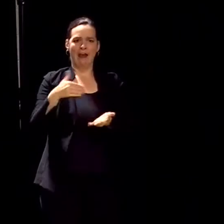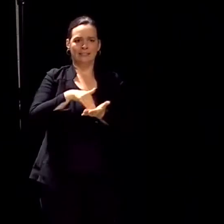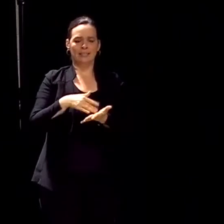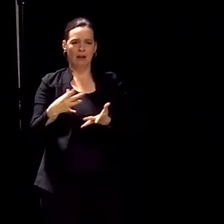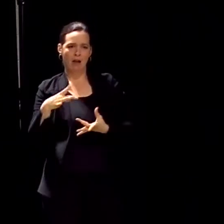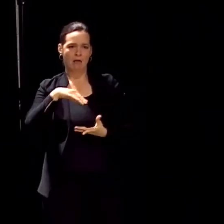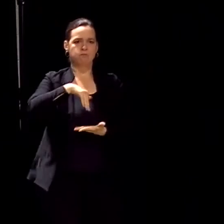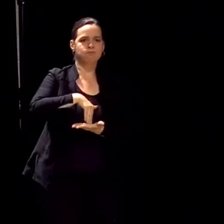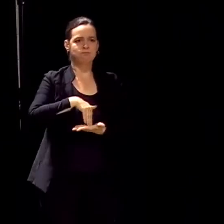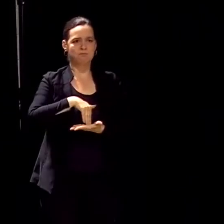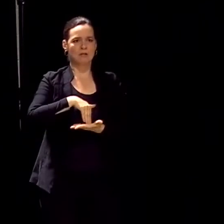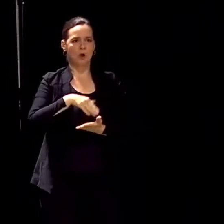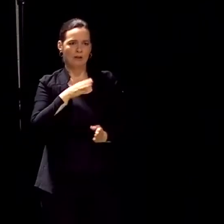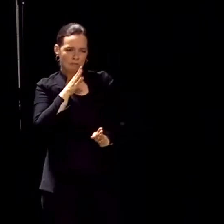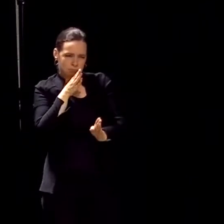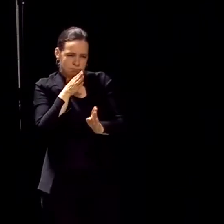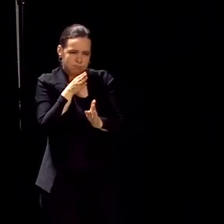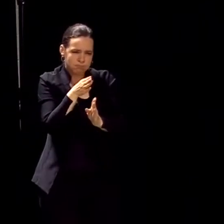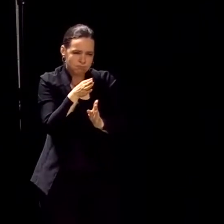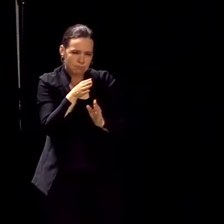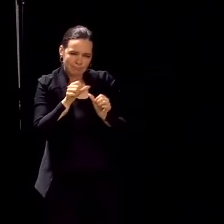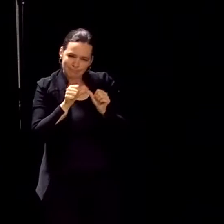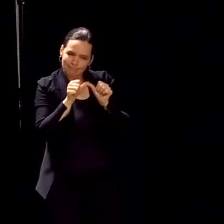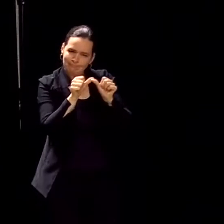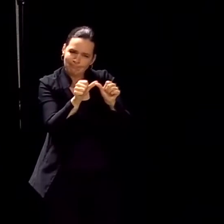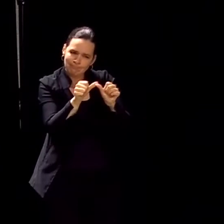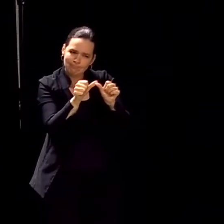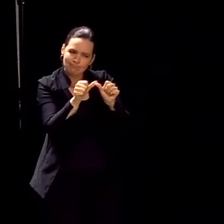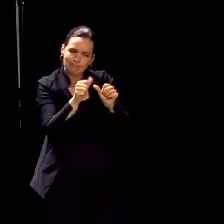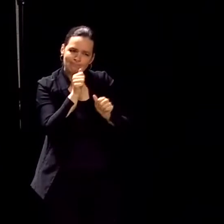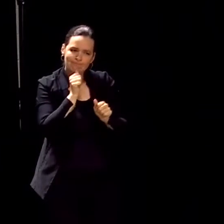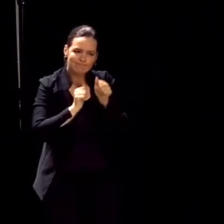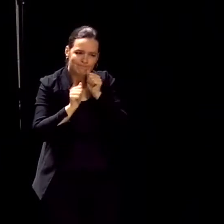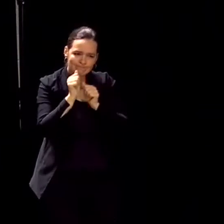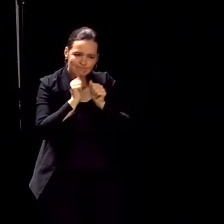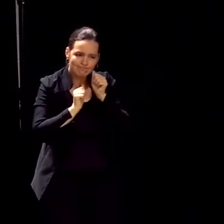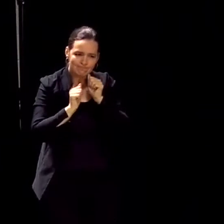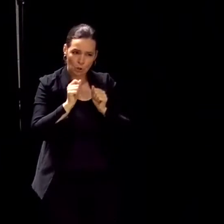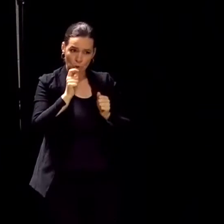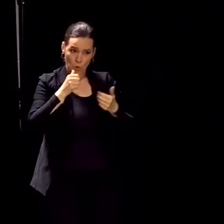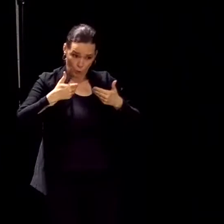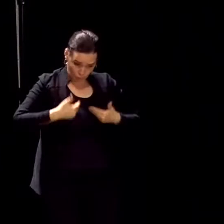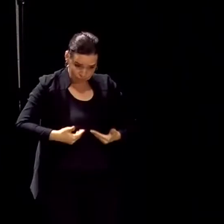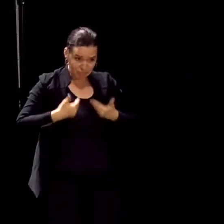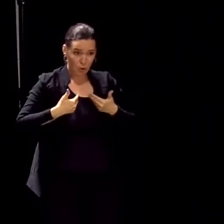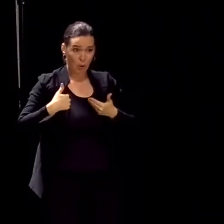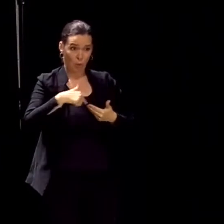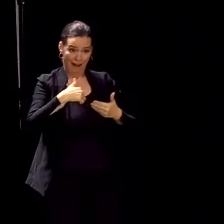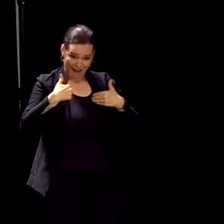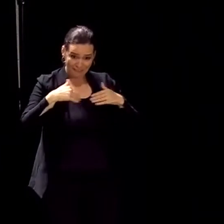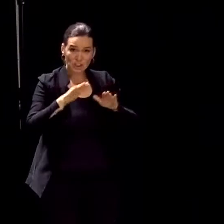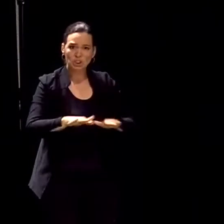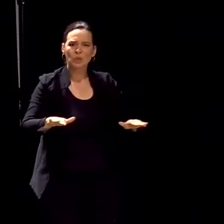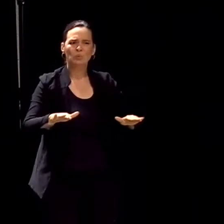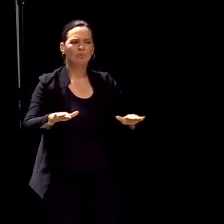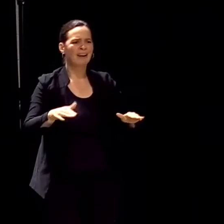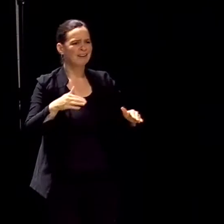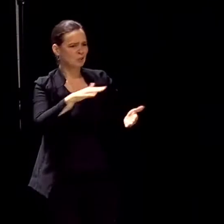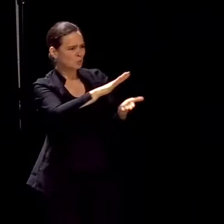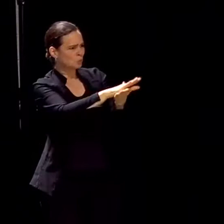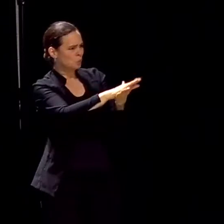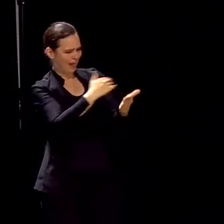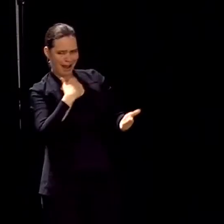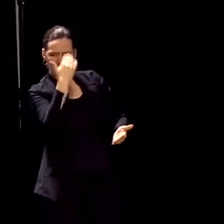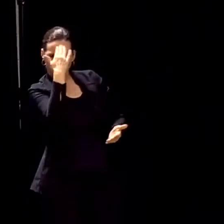schools, if we fall into one of these zones, we know the benefits of having our kids going back to school, seeing our